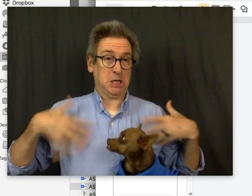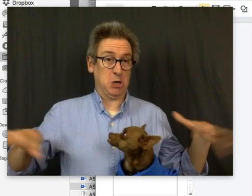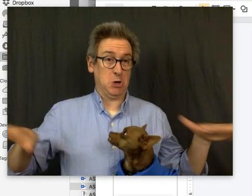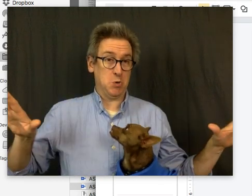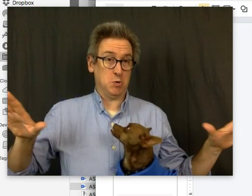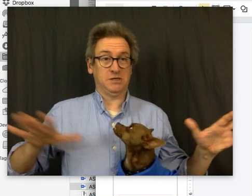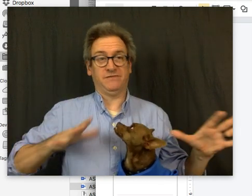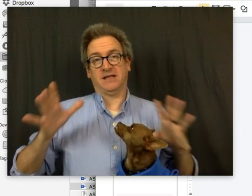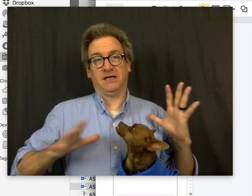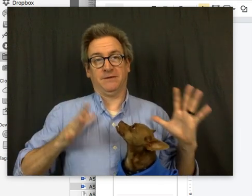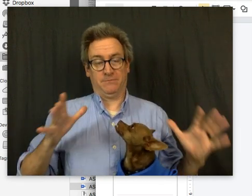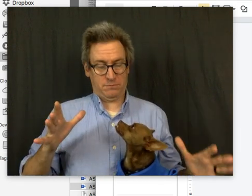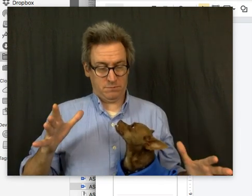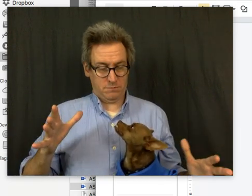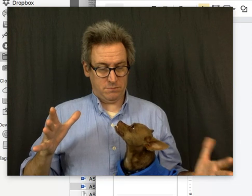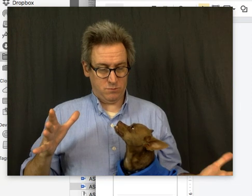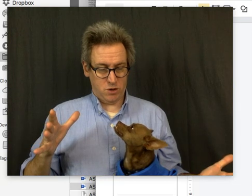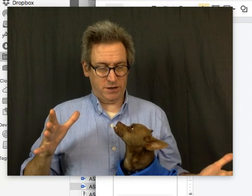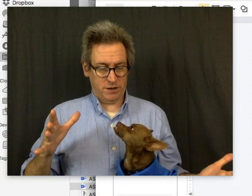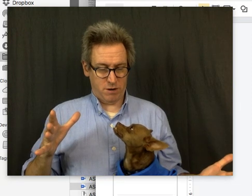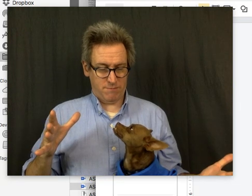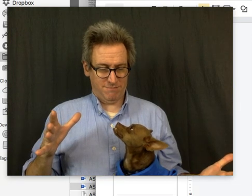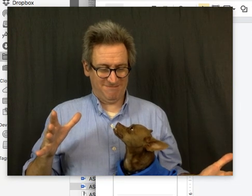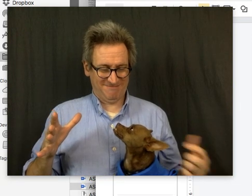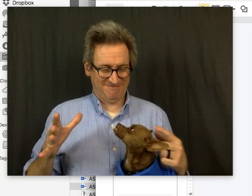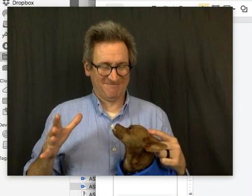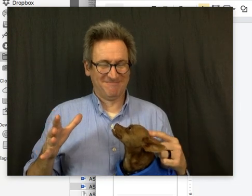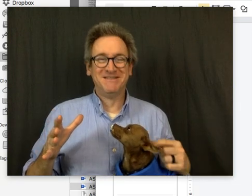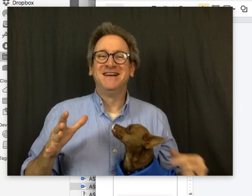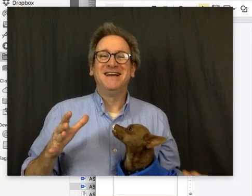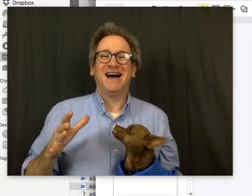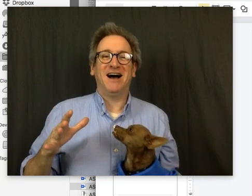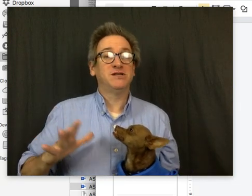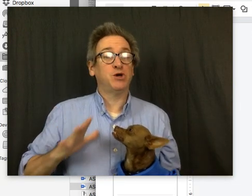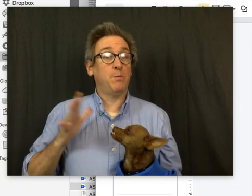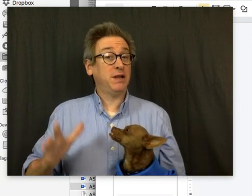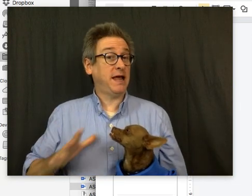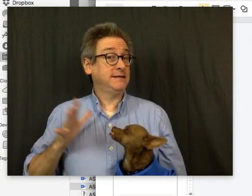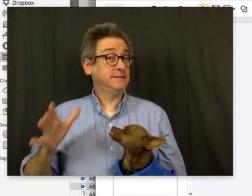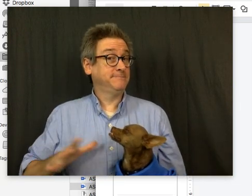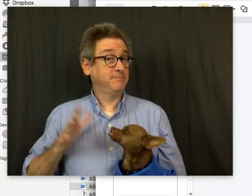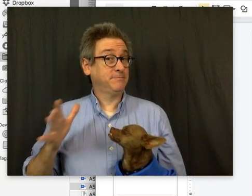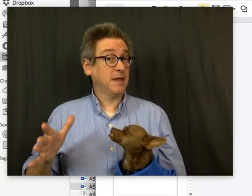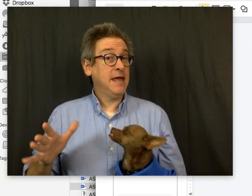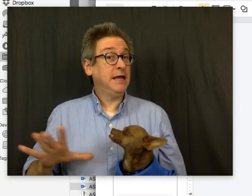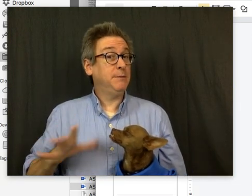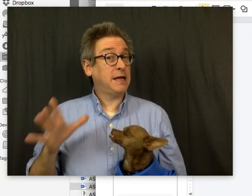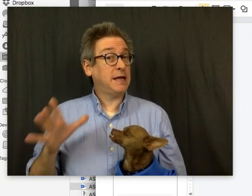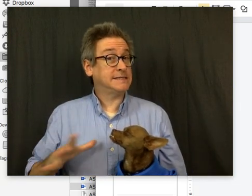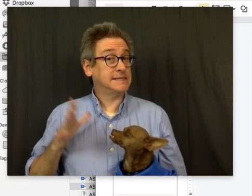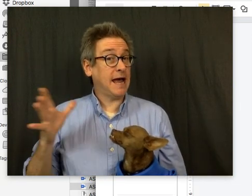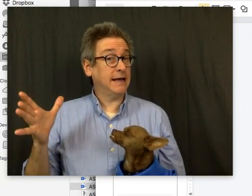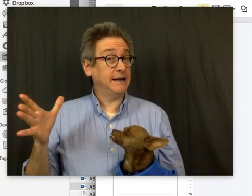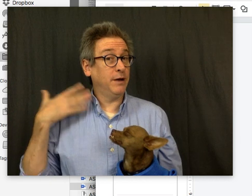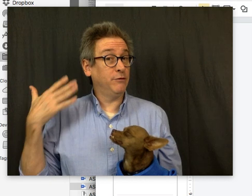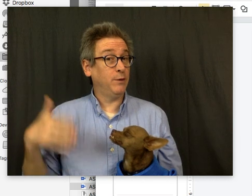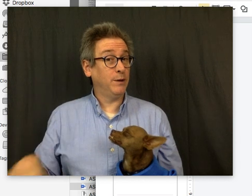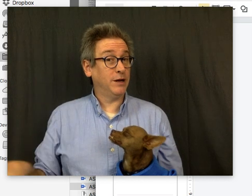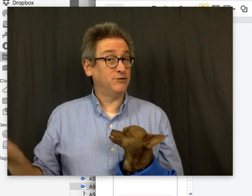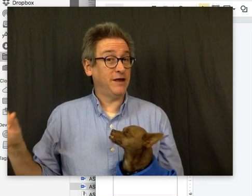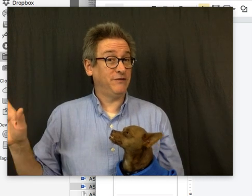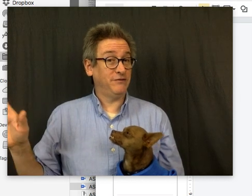Fancy clothes, fancy. What, you got a problem? So polite. In polite society